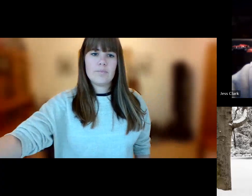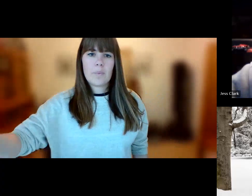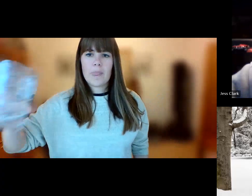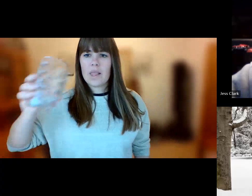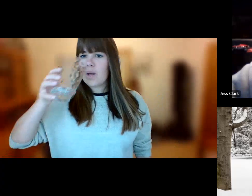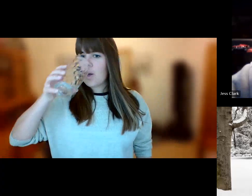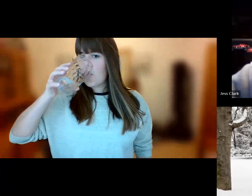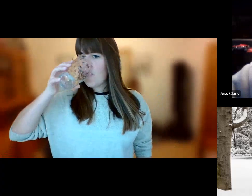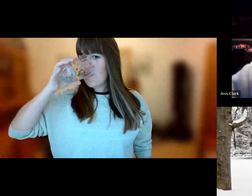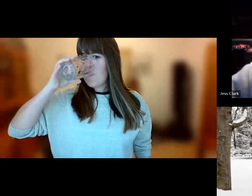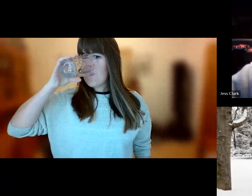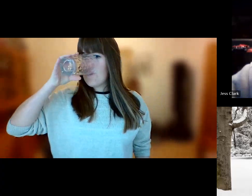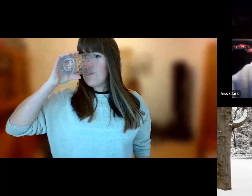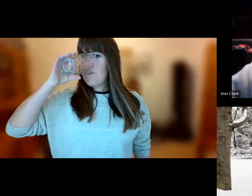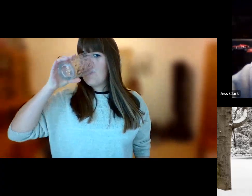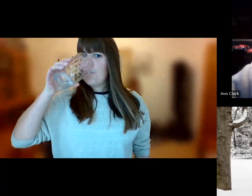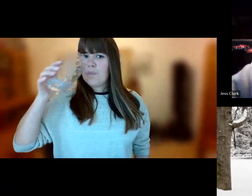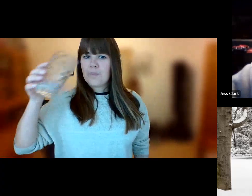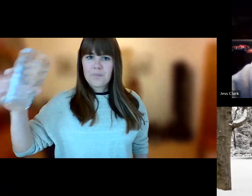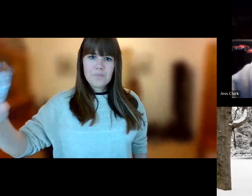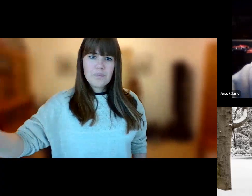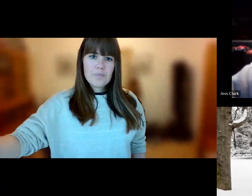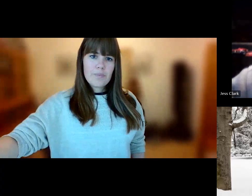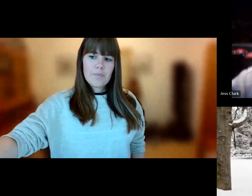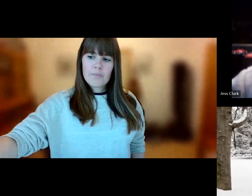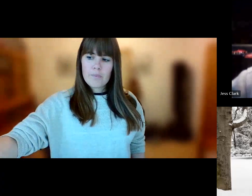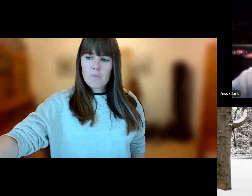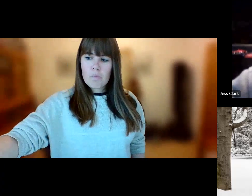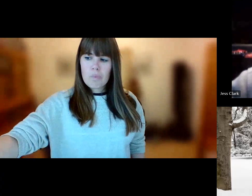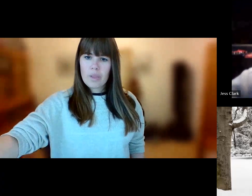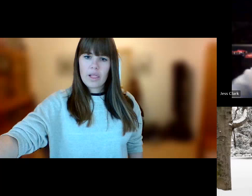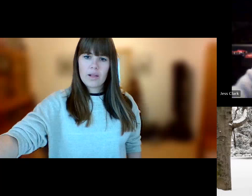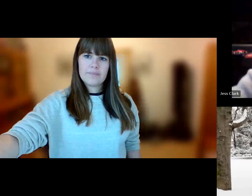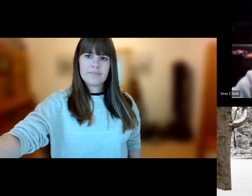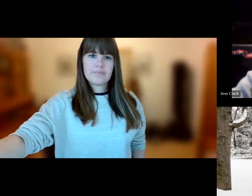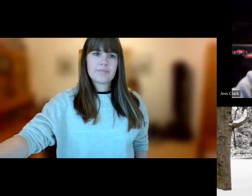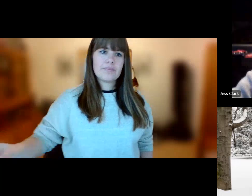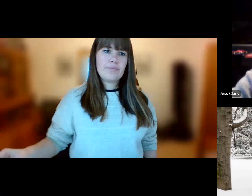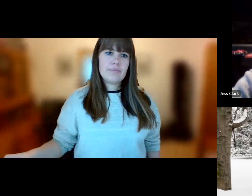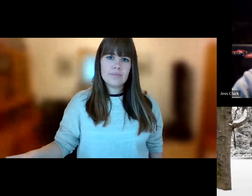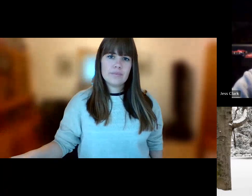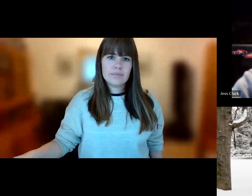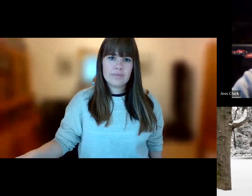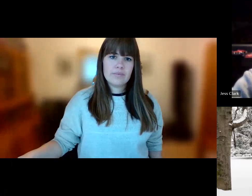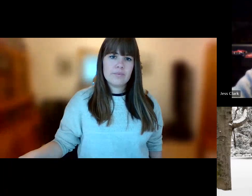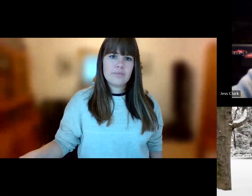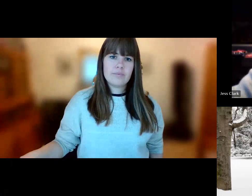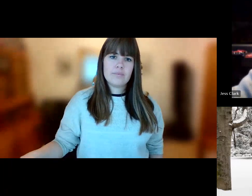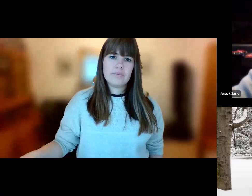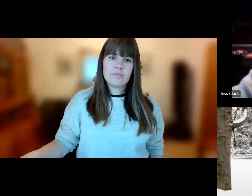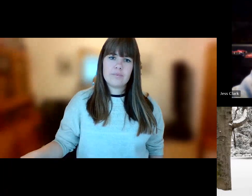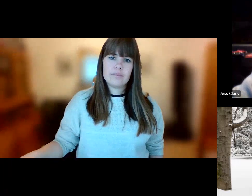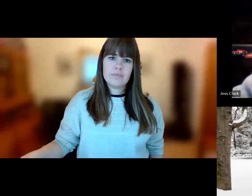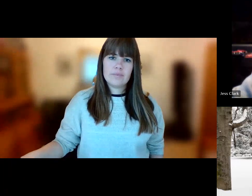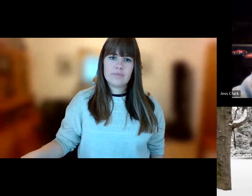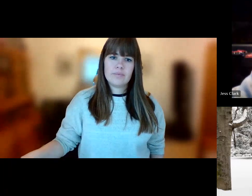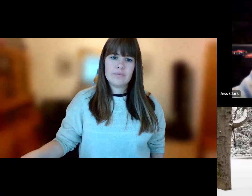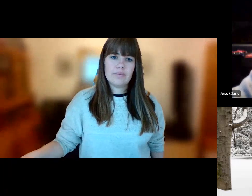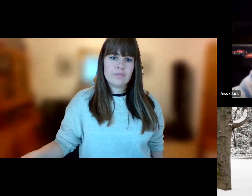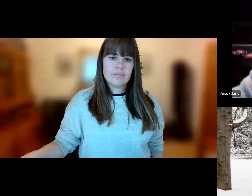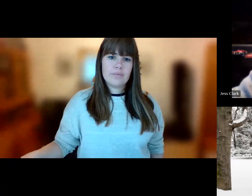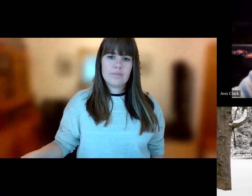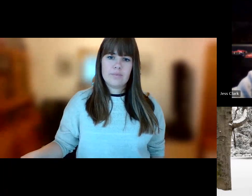the Your Essex Community Learning series. So on there, you'll find all of the links for previous sessions, and also the sessions that